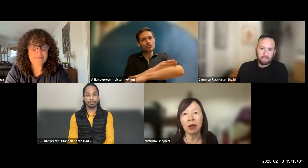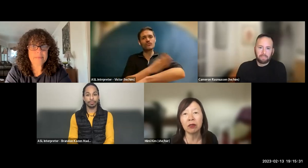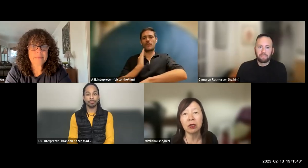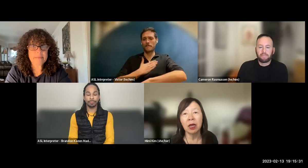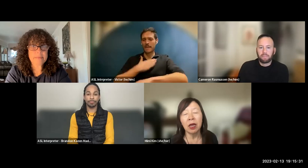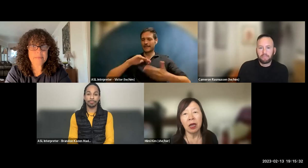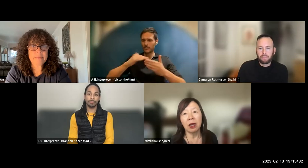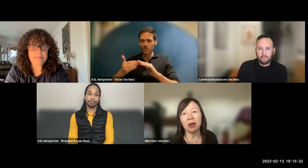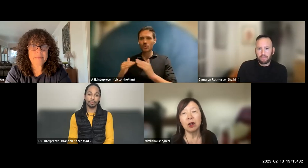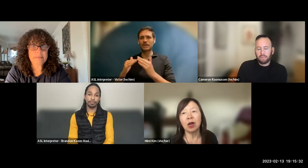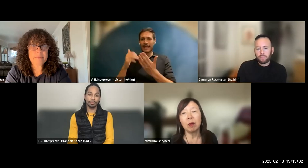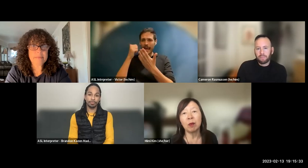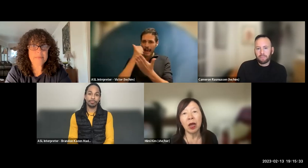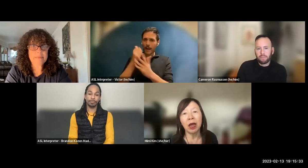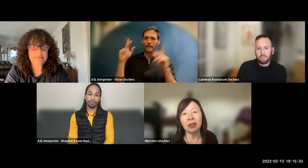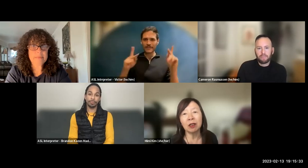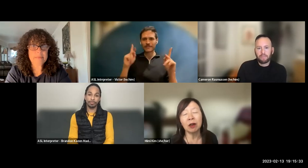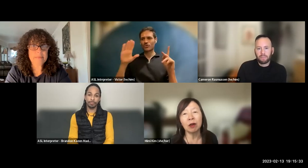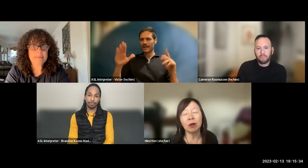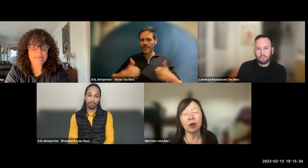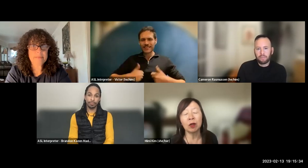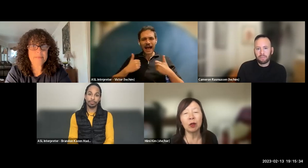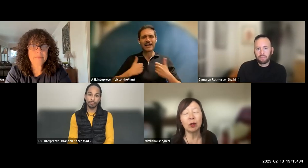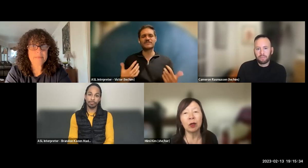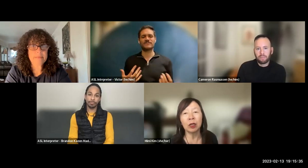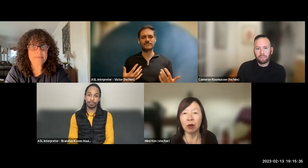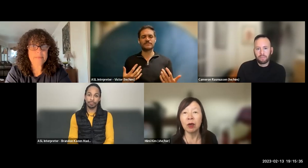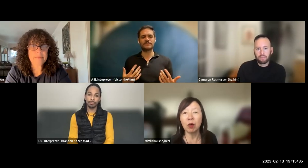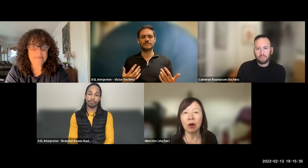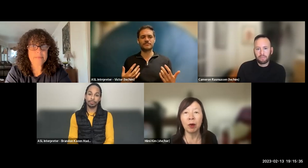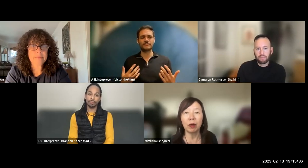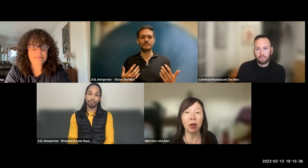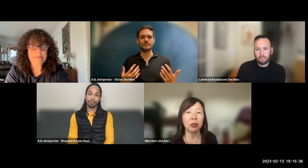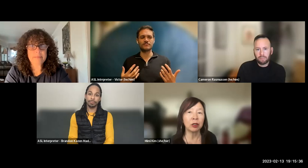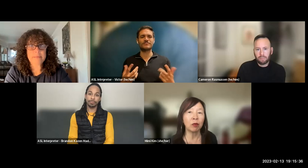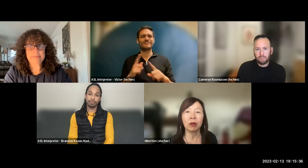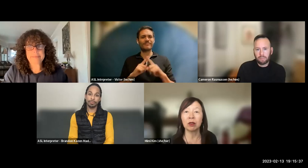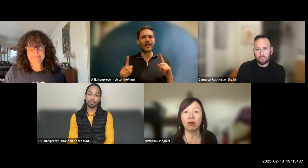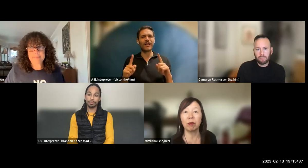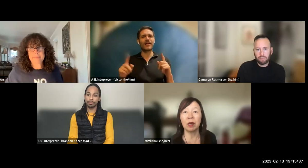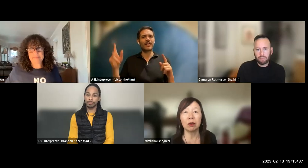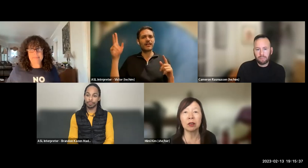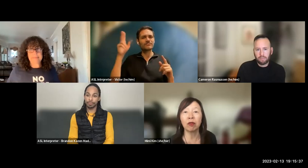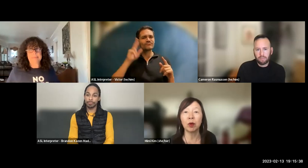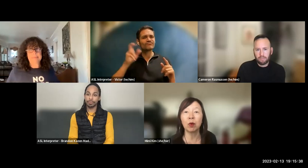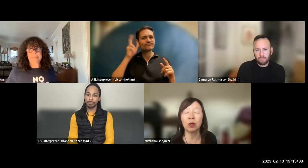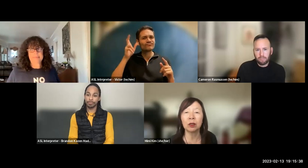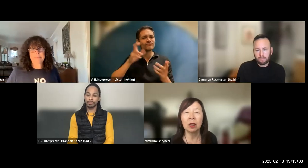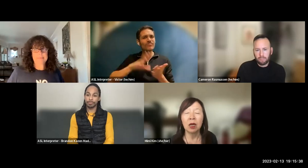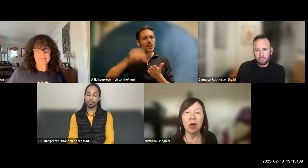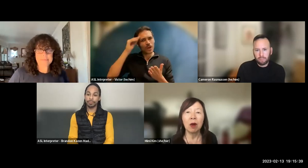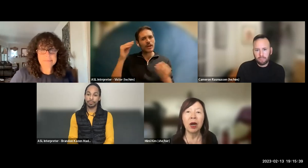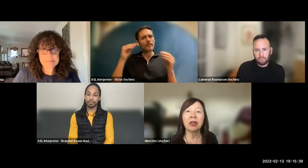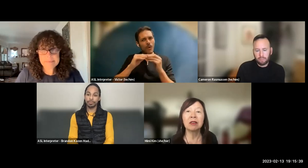their lives. And as they're hearing more about abolition, whether it's from me or just from the